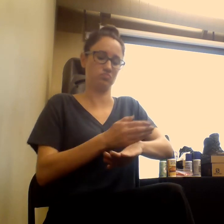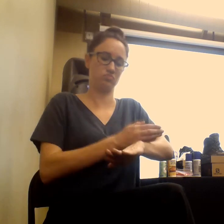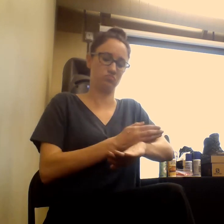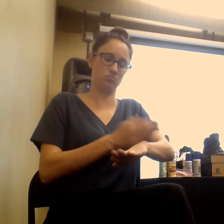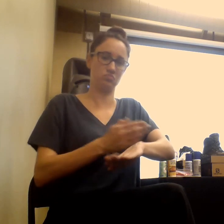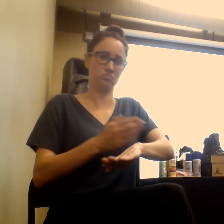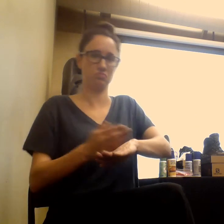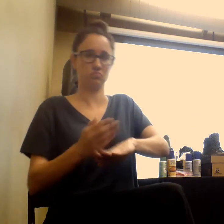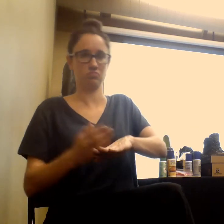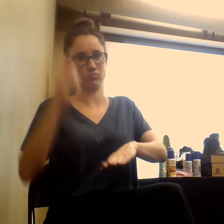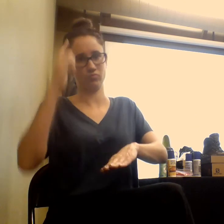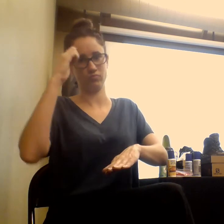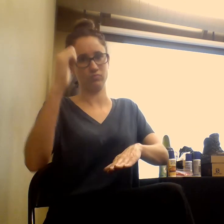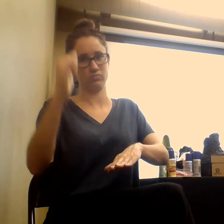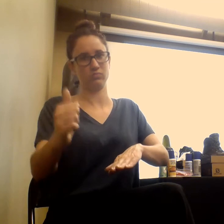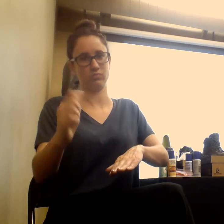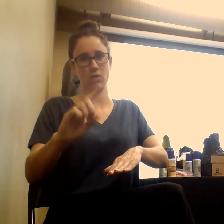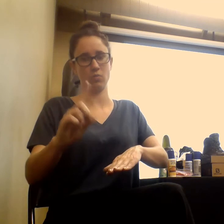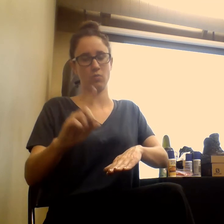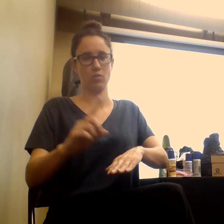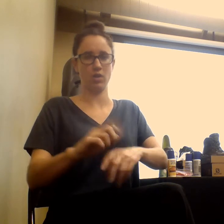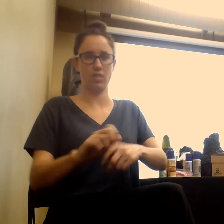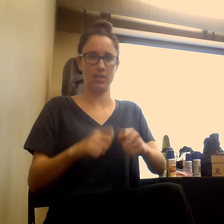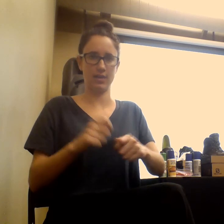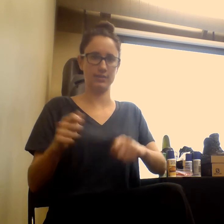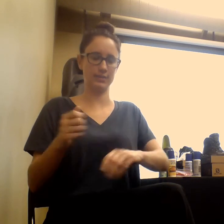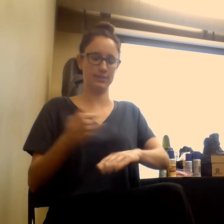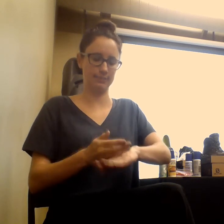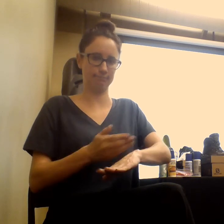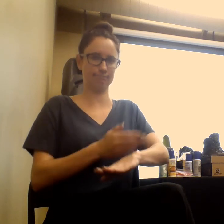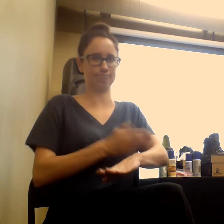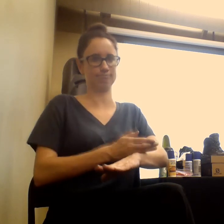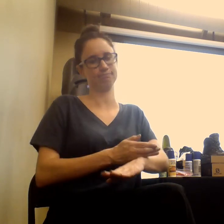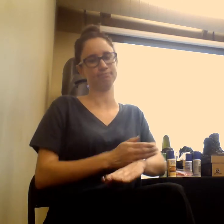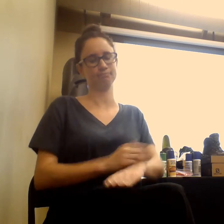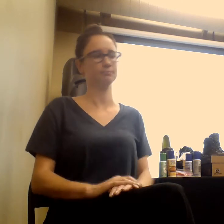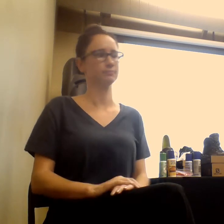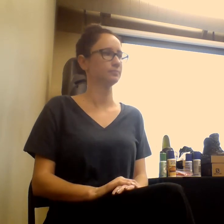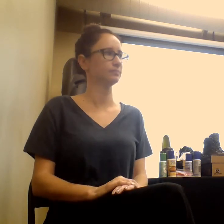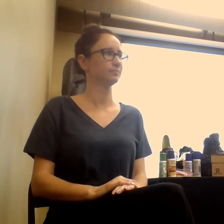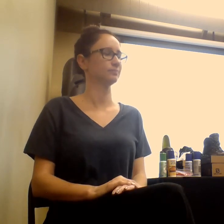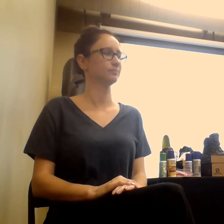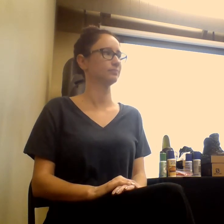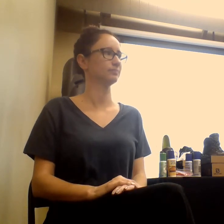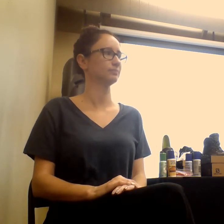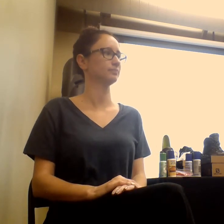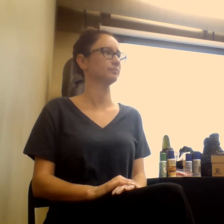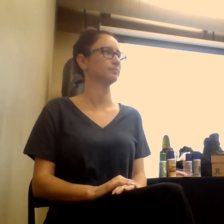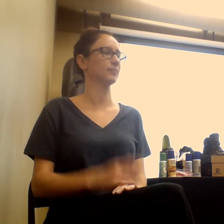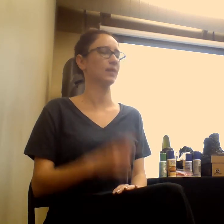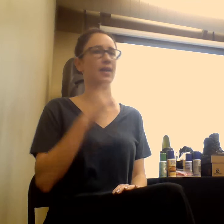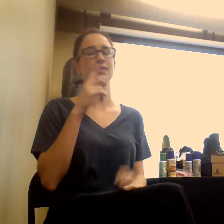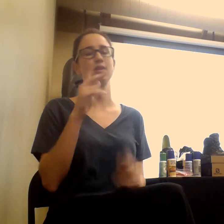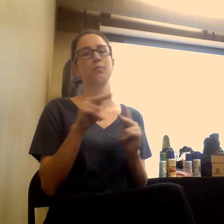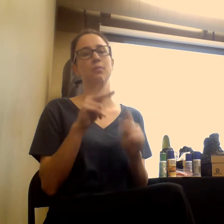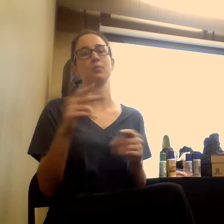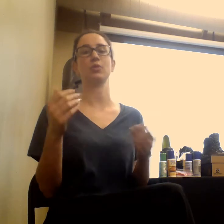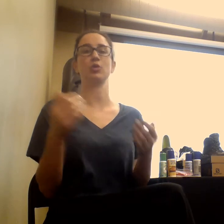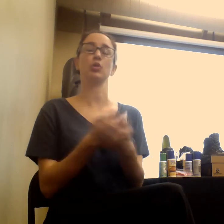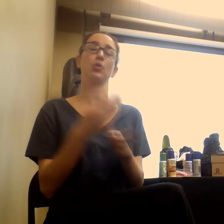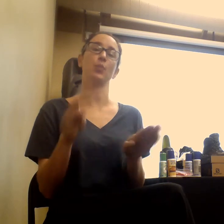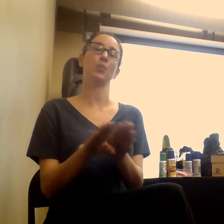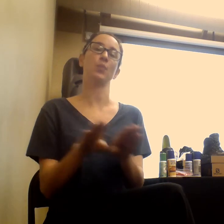That's the best thing I can tell you. It's kind of almost, I tell people, getting new boots like getting a new cell phone. It's fun and